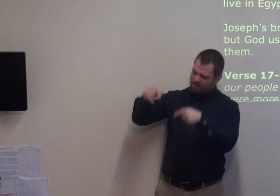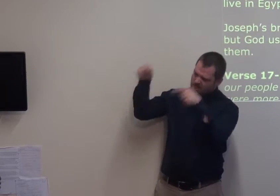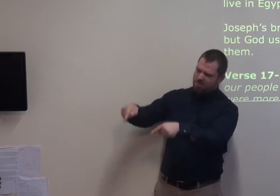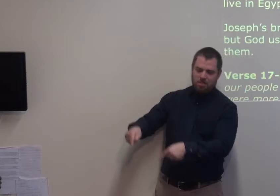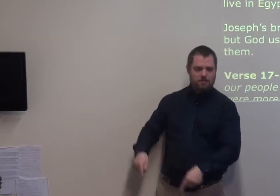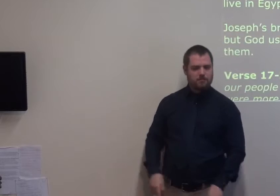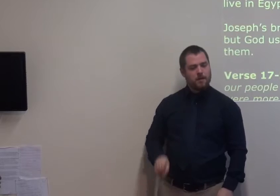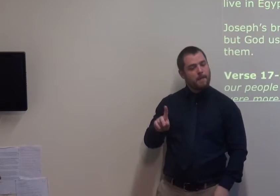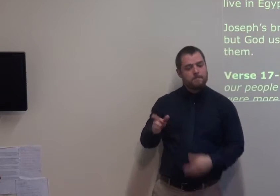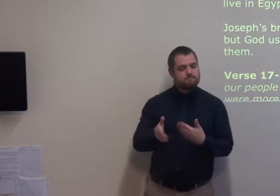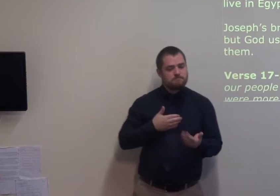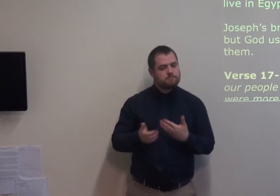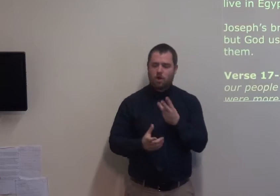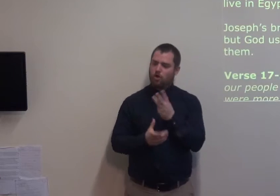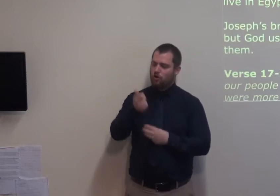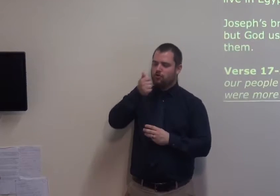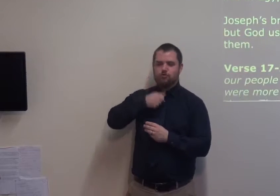but God used Joseph to save them.